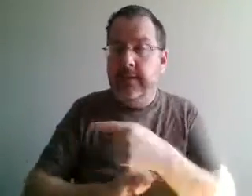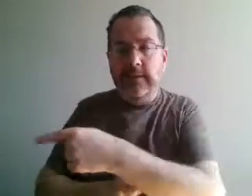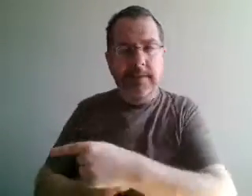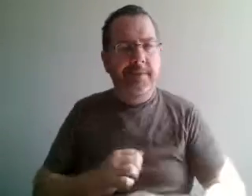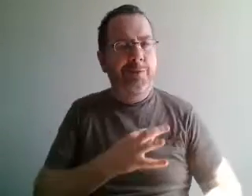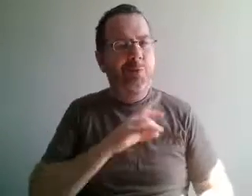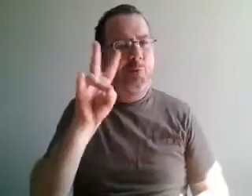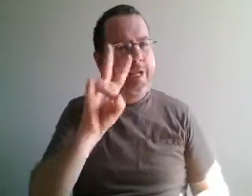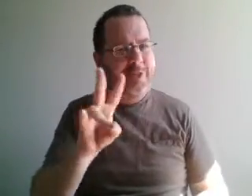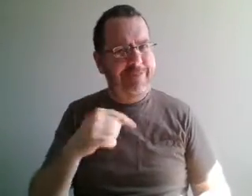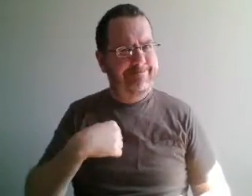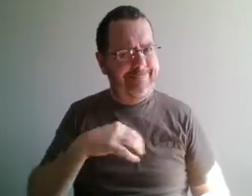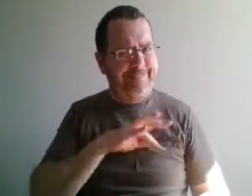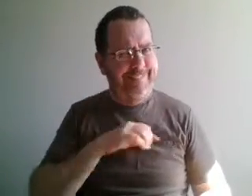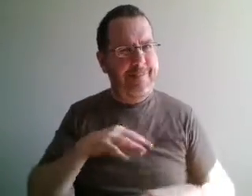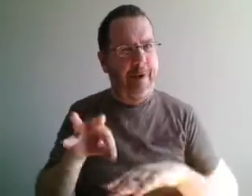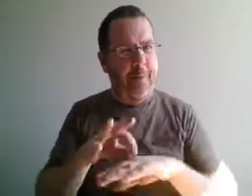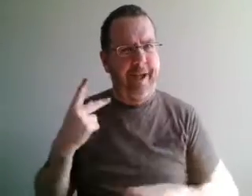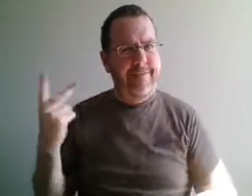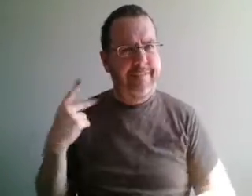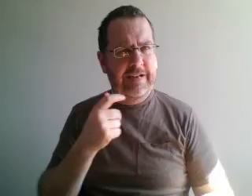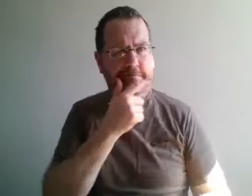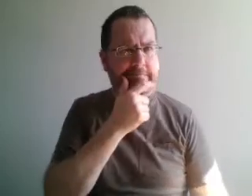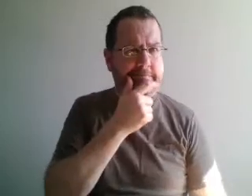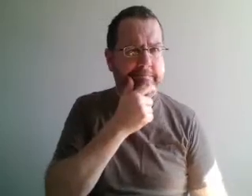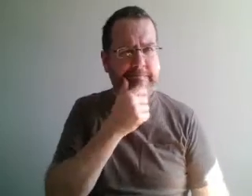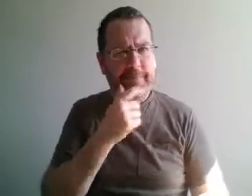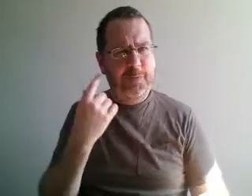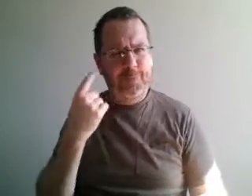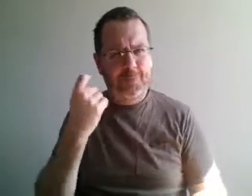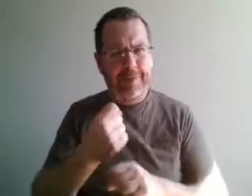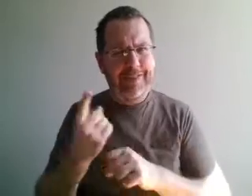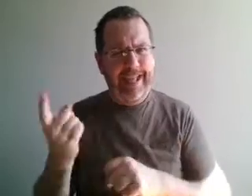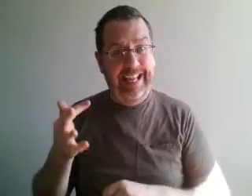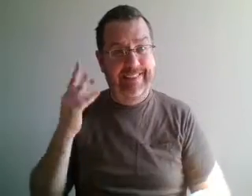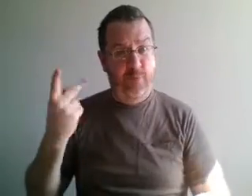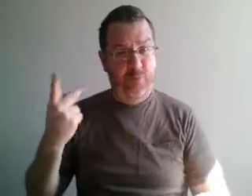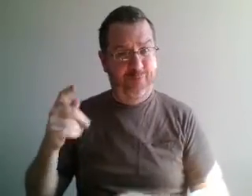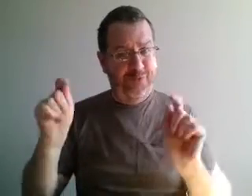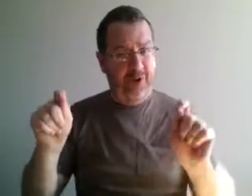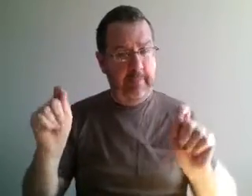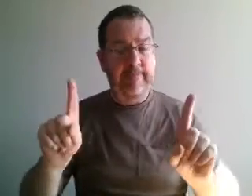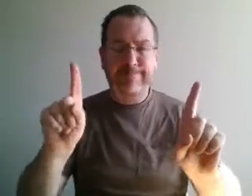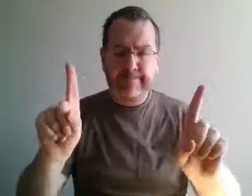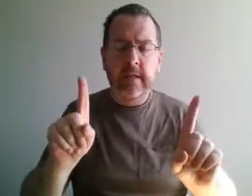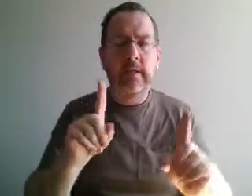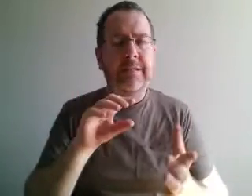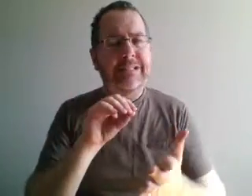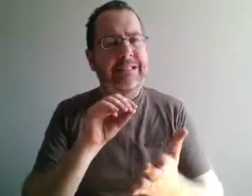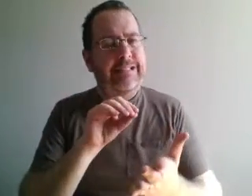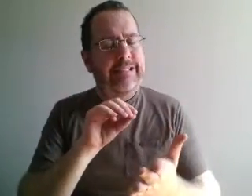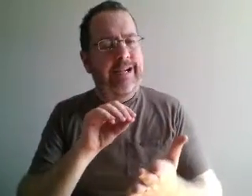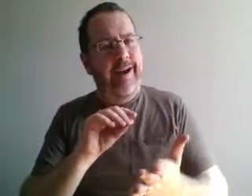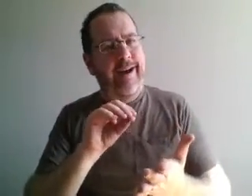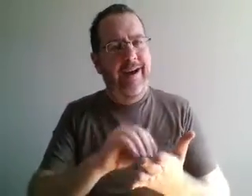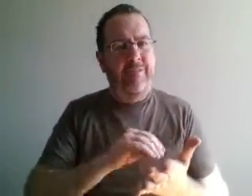when my wife and I go shopping. But I think again it comes back to do with the extent of the risk.